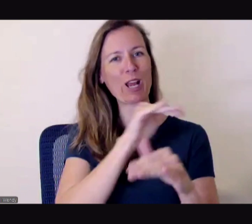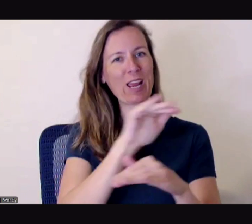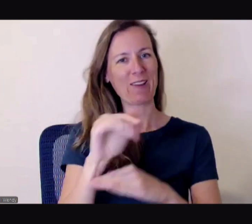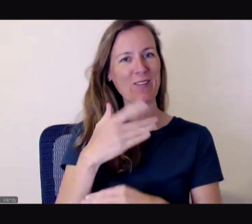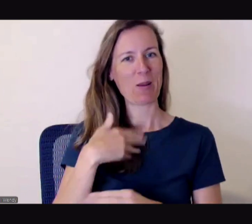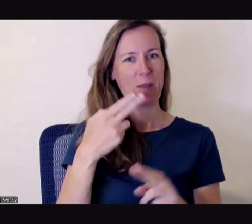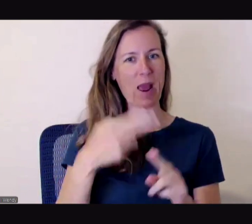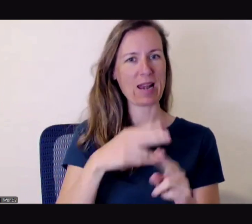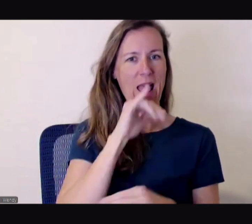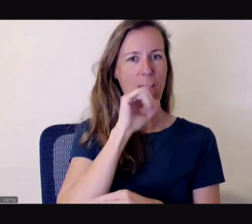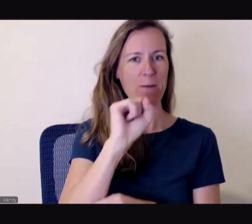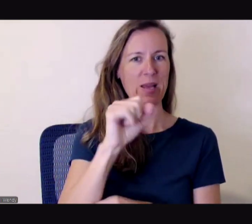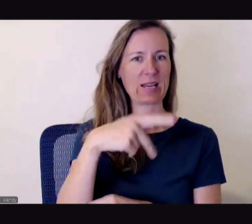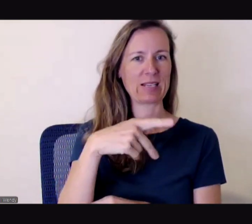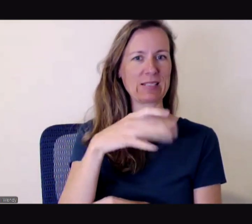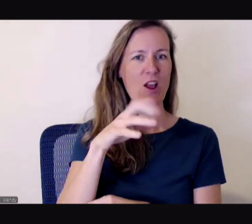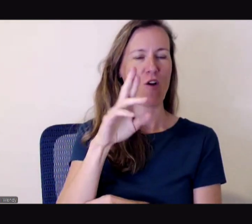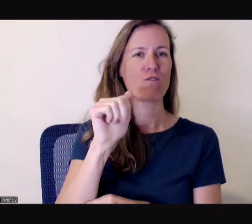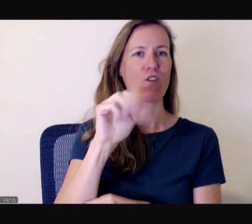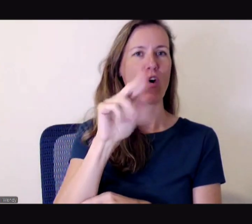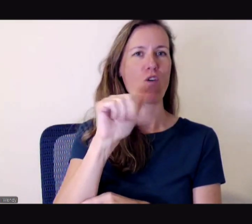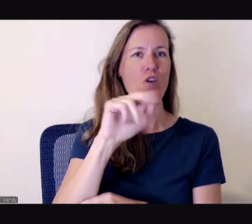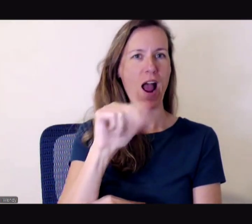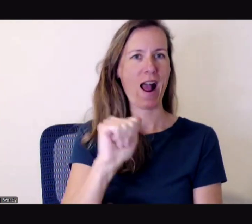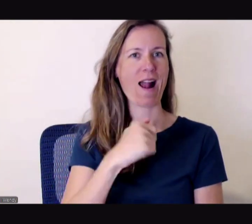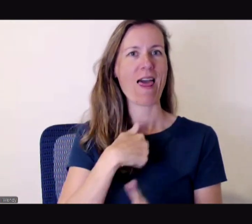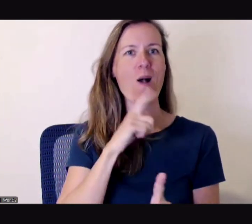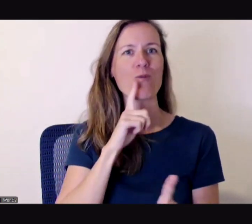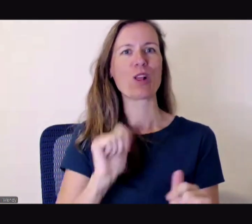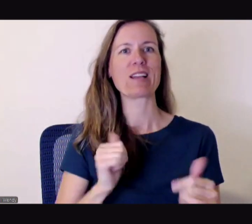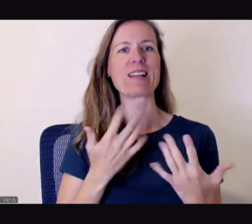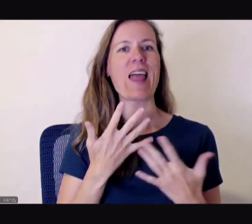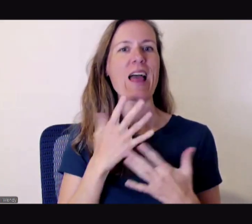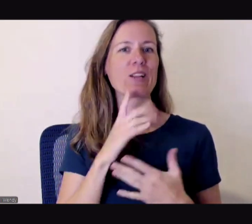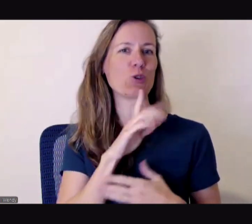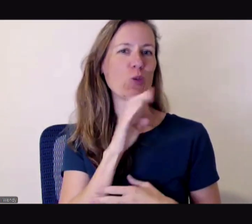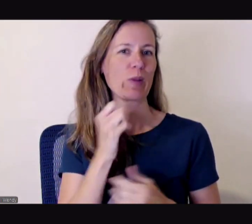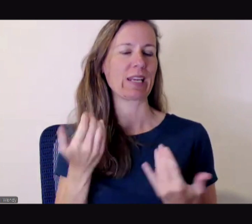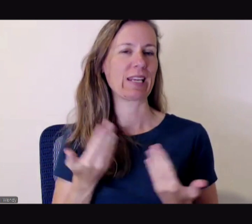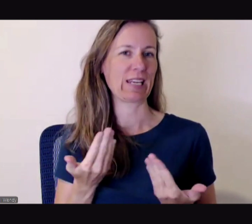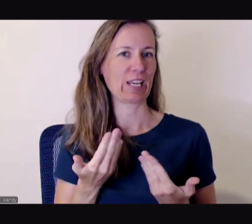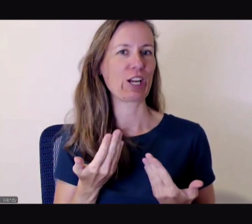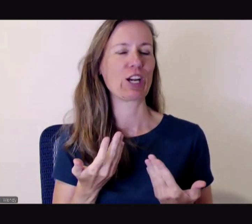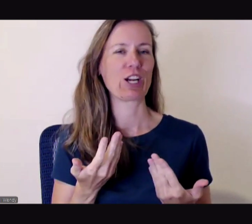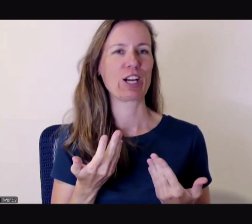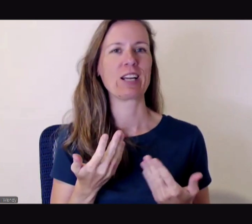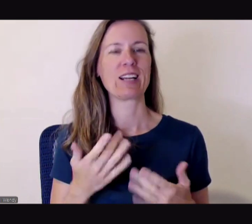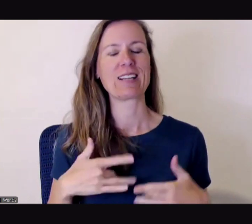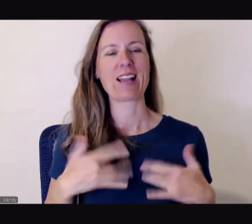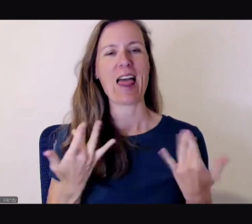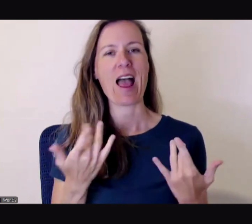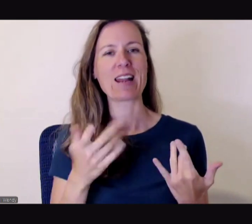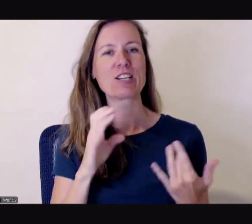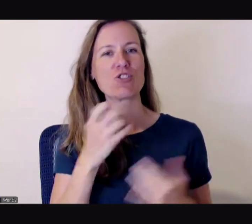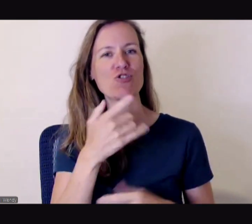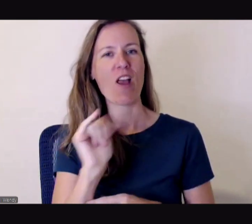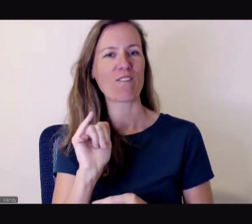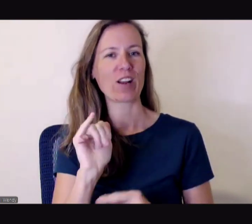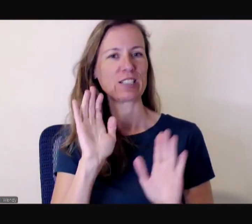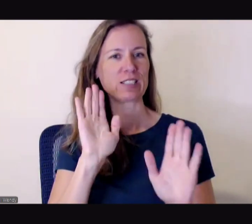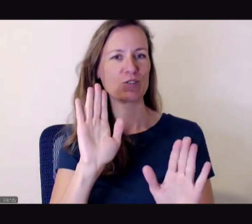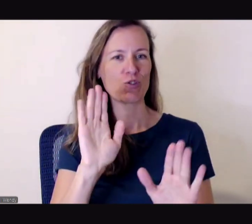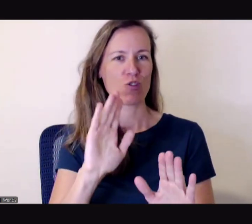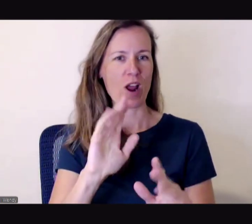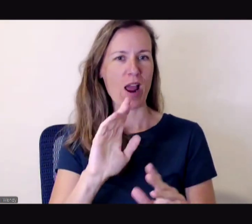I am really delighted to be here. Cheverly is a busy place, and I welcome it. For